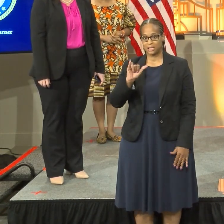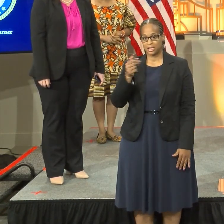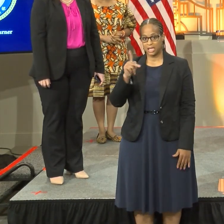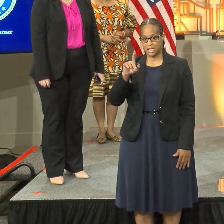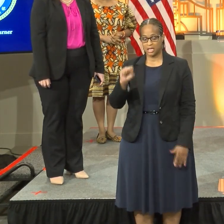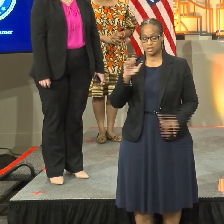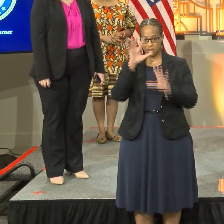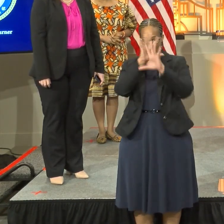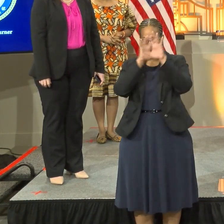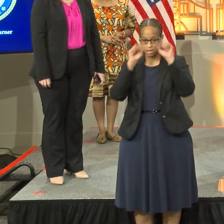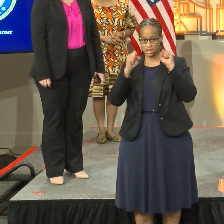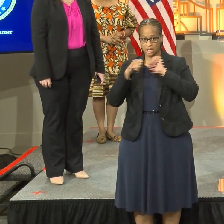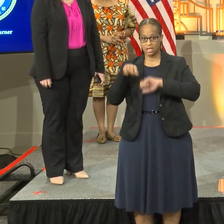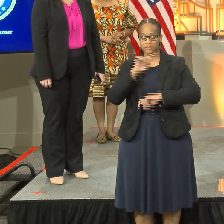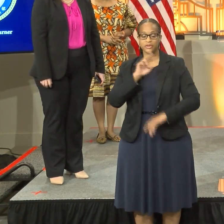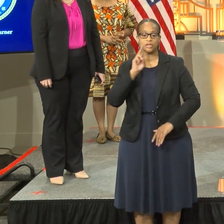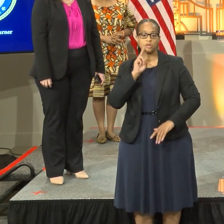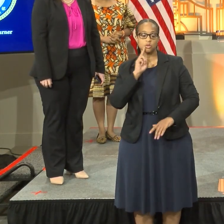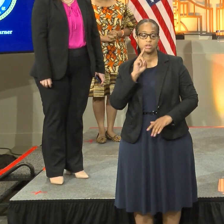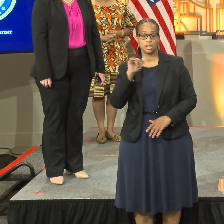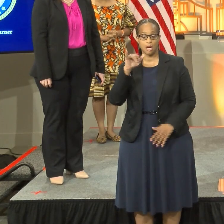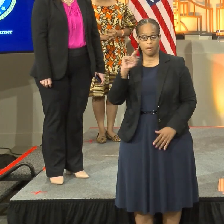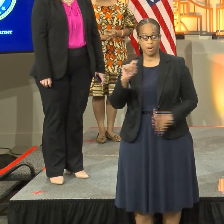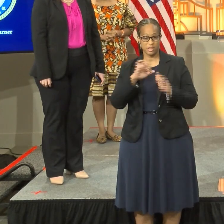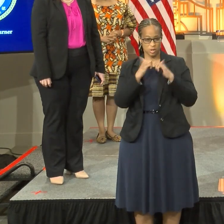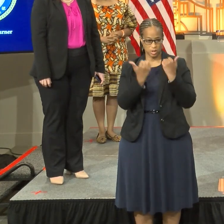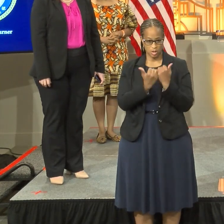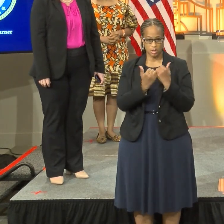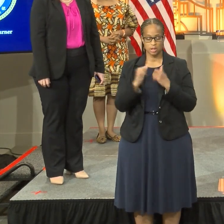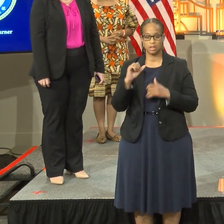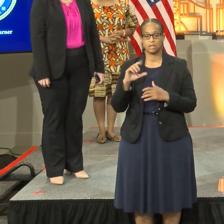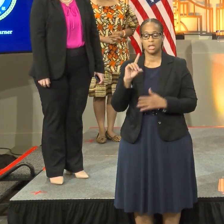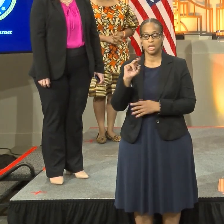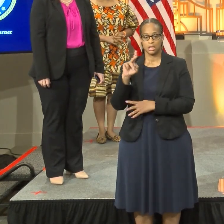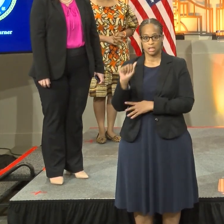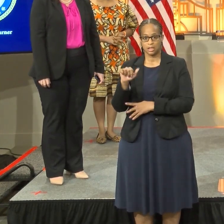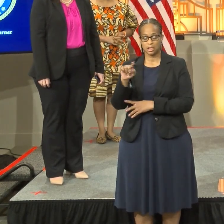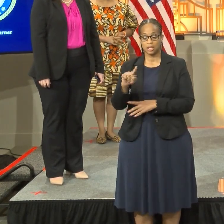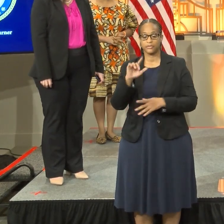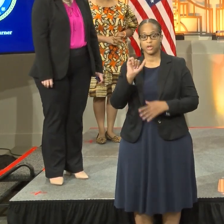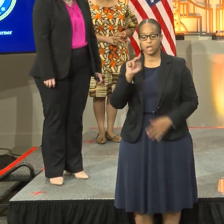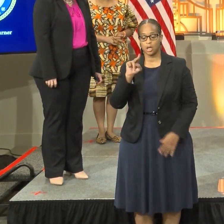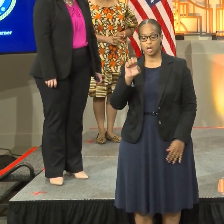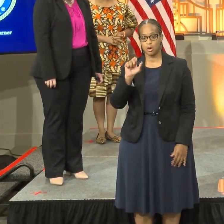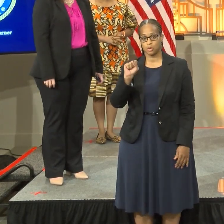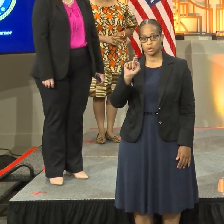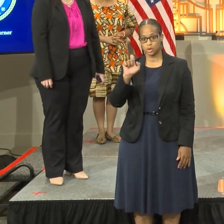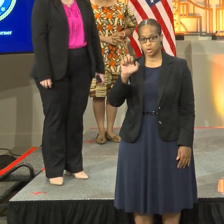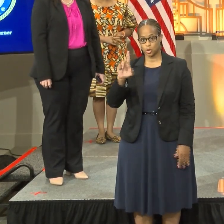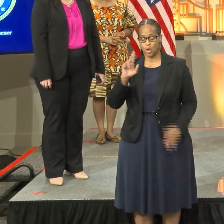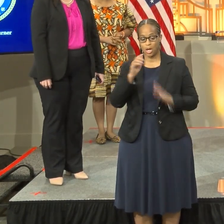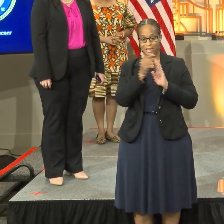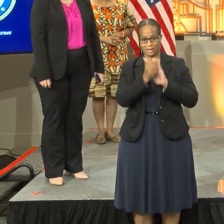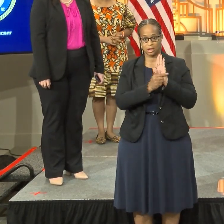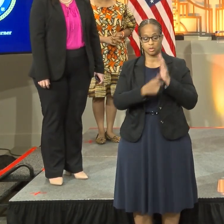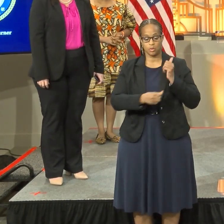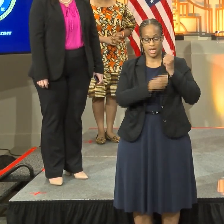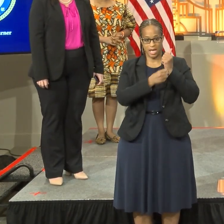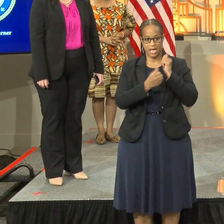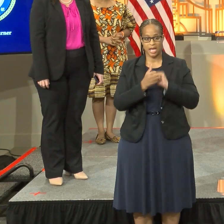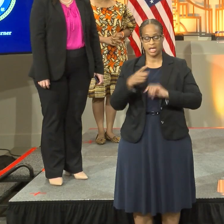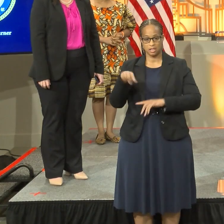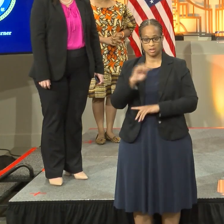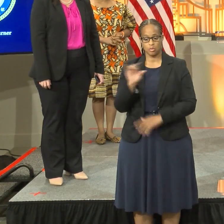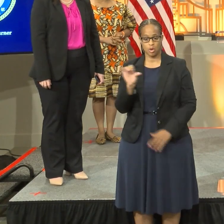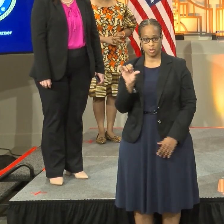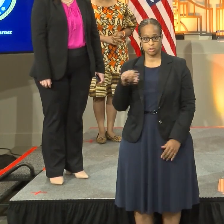of the Houston Apartment Association, Donna Carney with Lone Star Legal Aid, Councilmember Tiffany Thomas that you'll